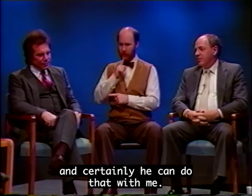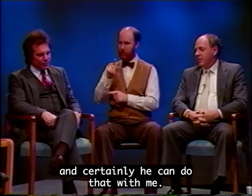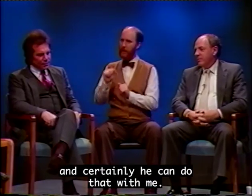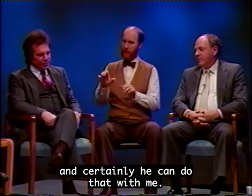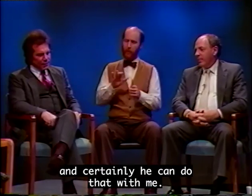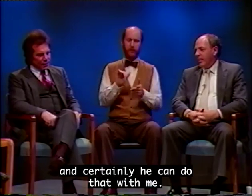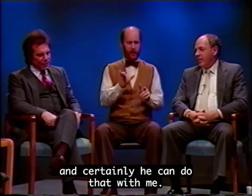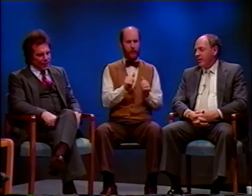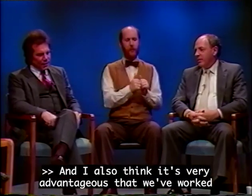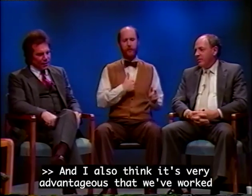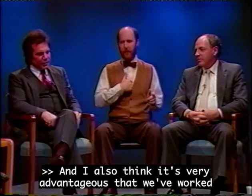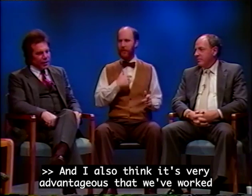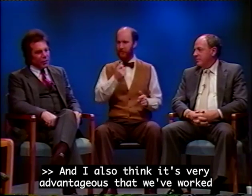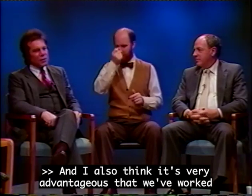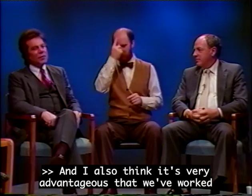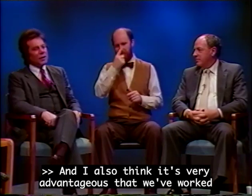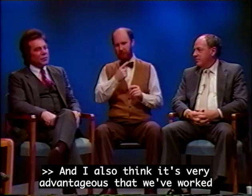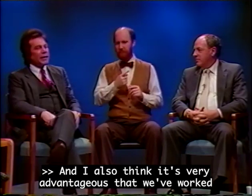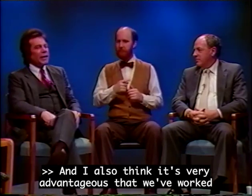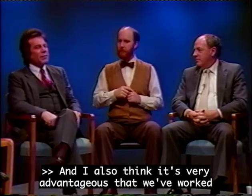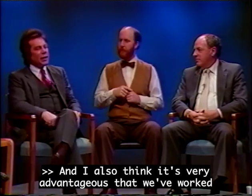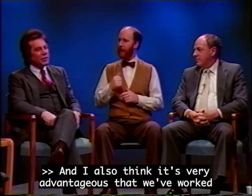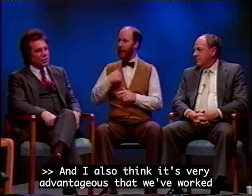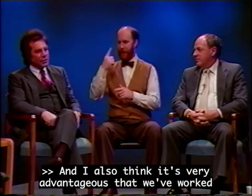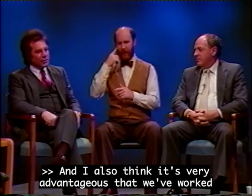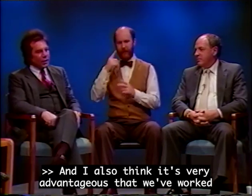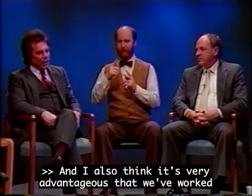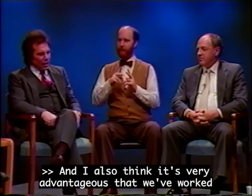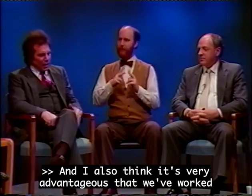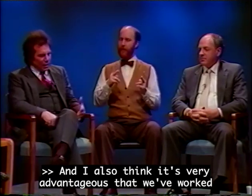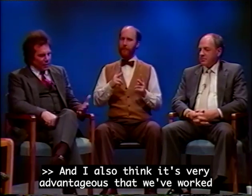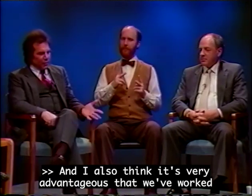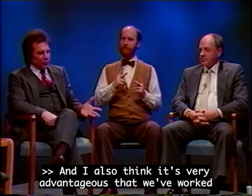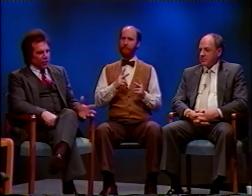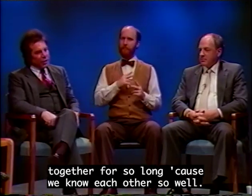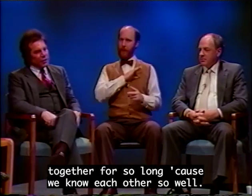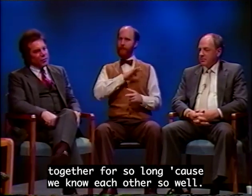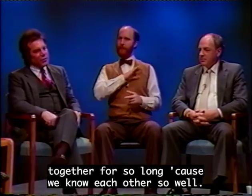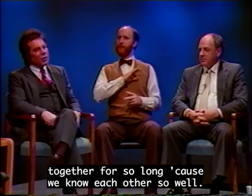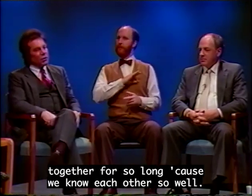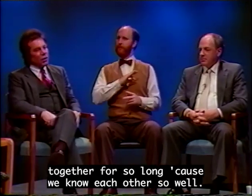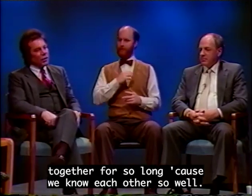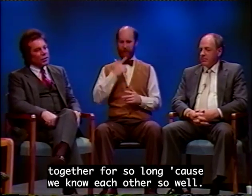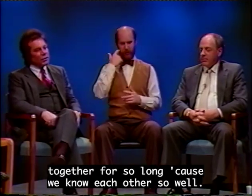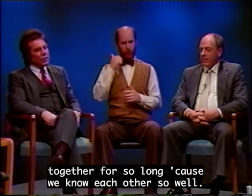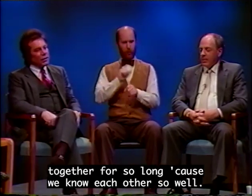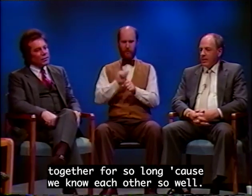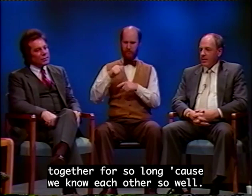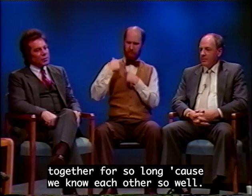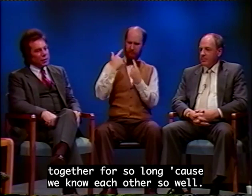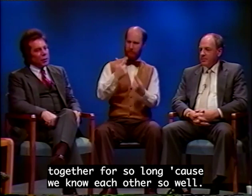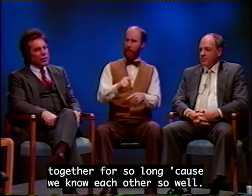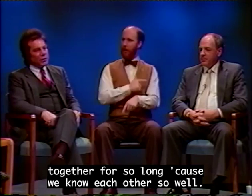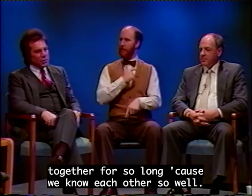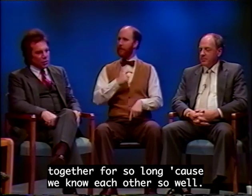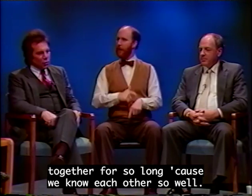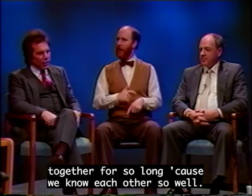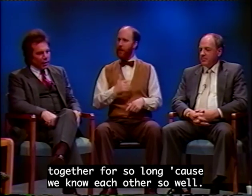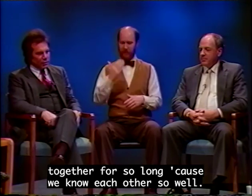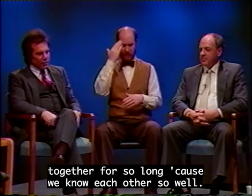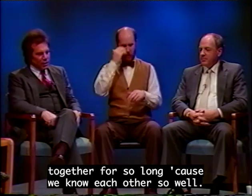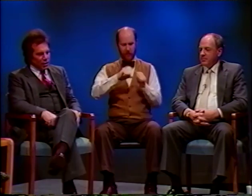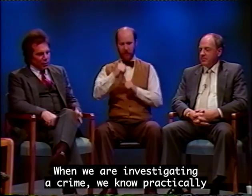do that with me. And I also think it's very advantageous that we've worked together for so long because we know each other